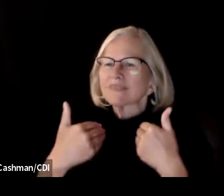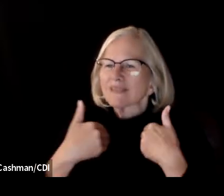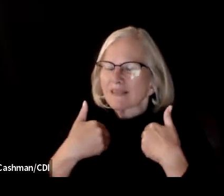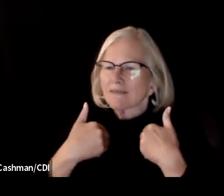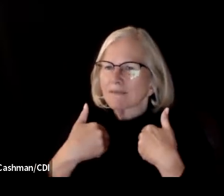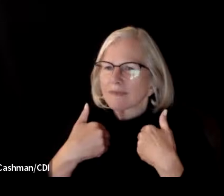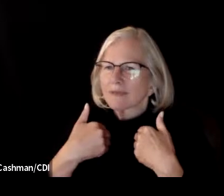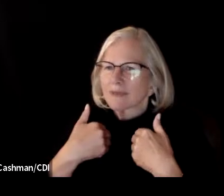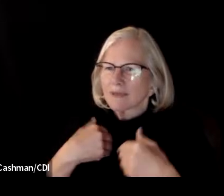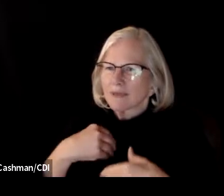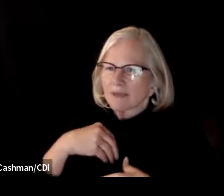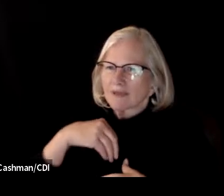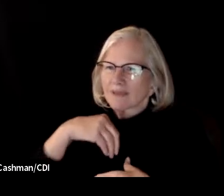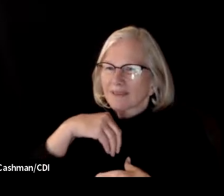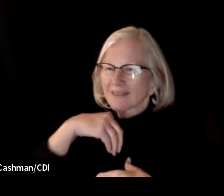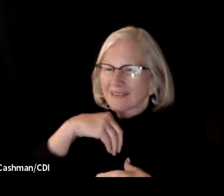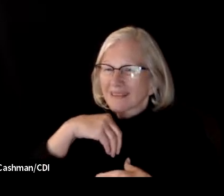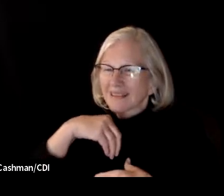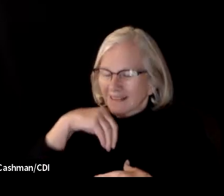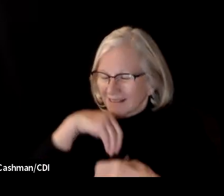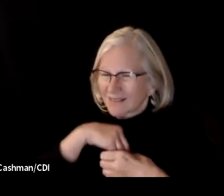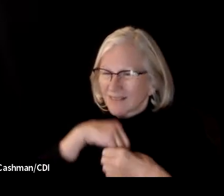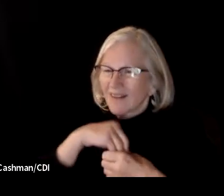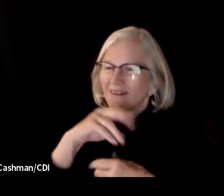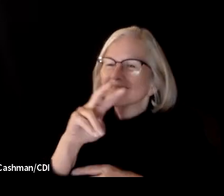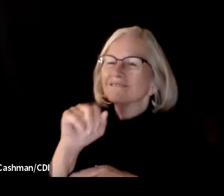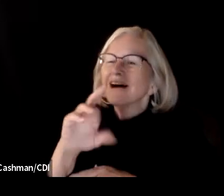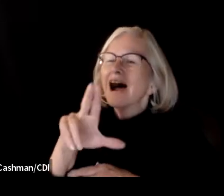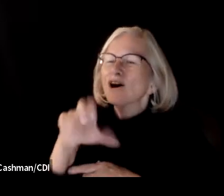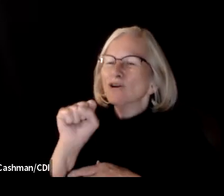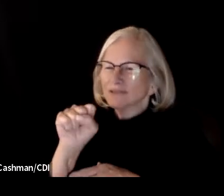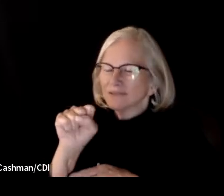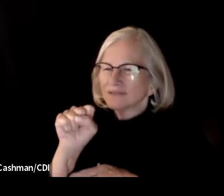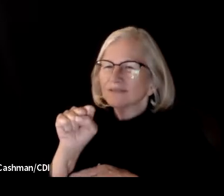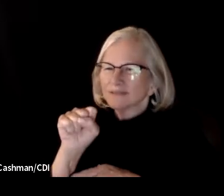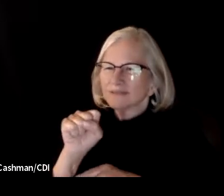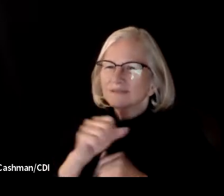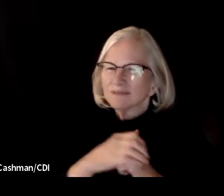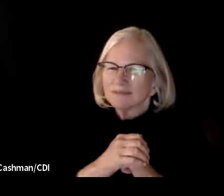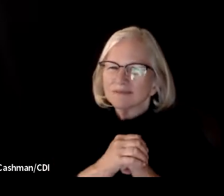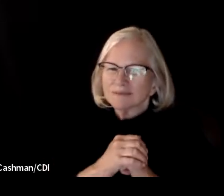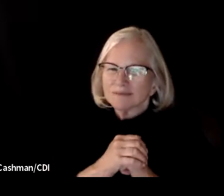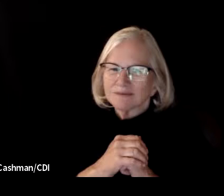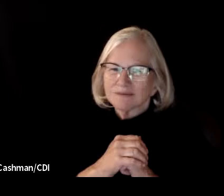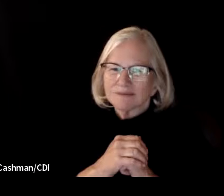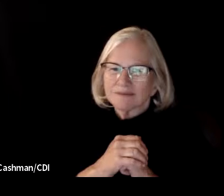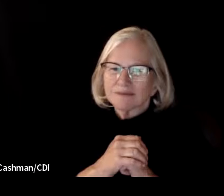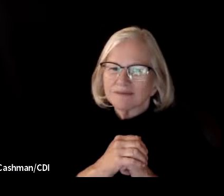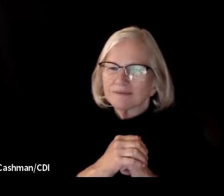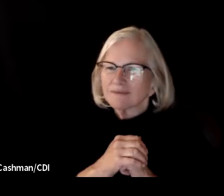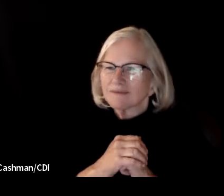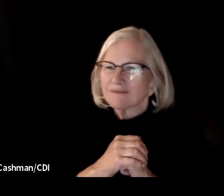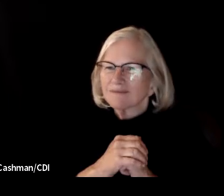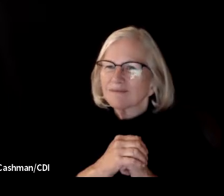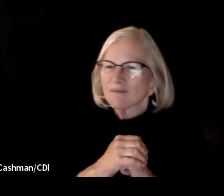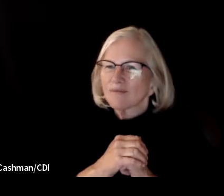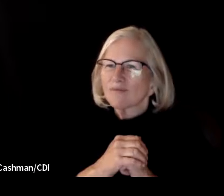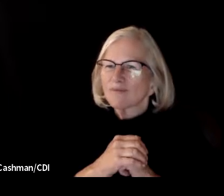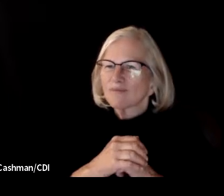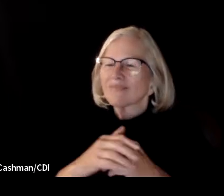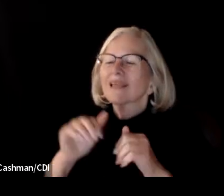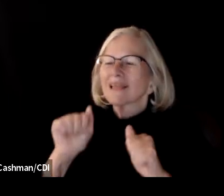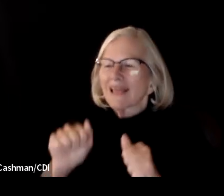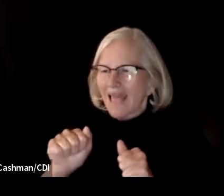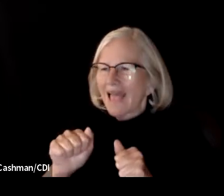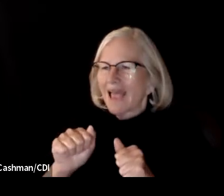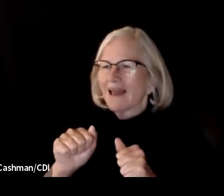an asymptomatic disease, to create some transmission risk. So that's, again, I just can't